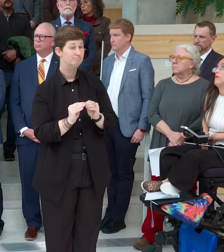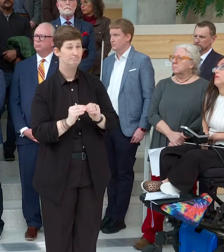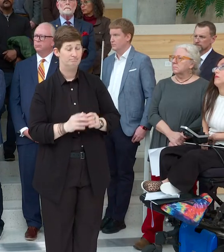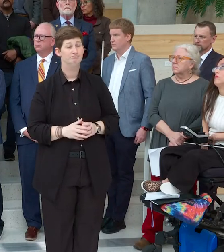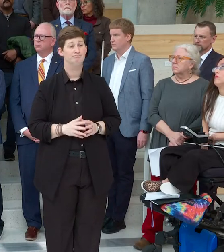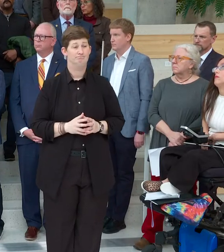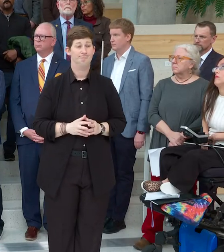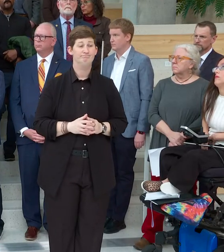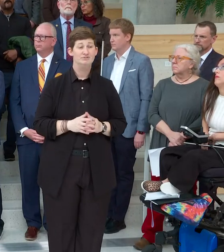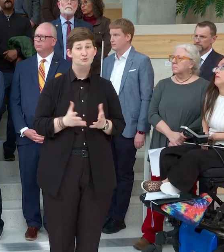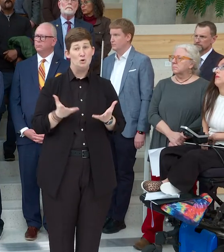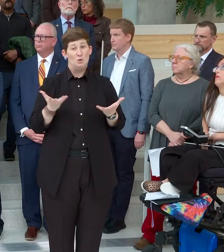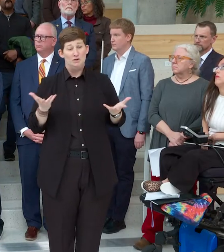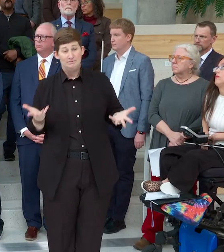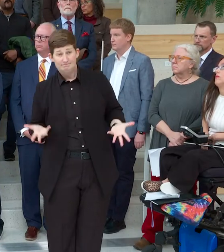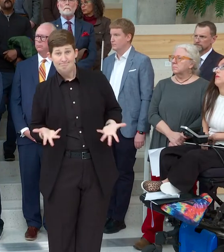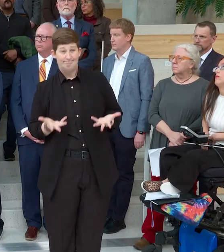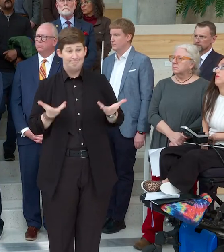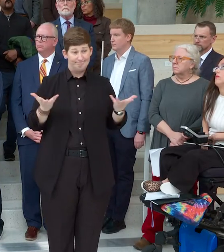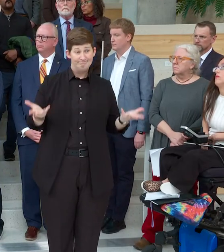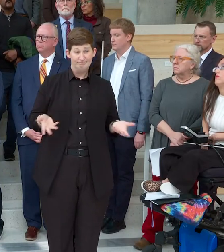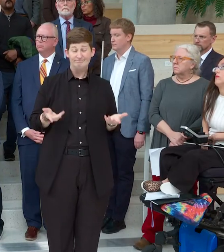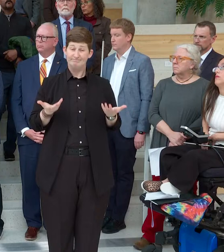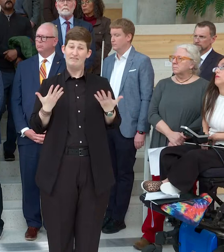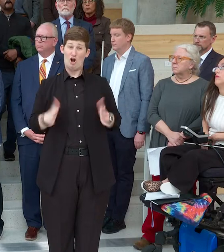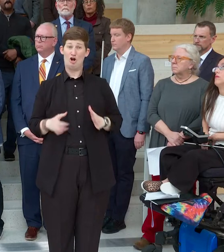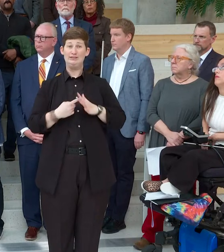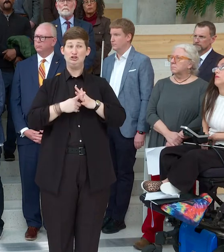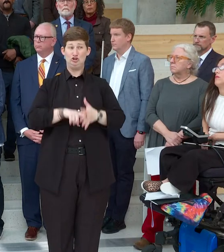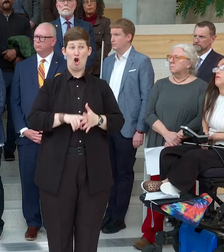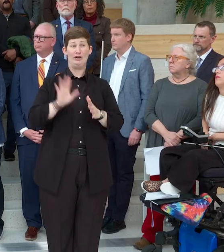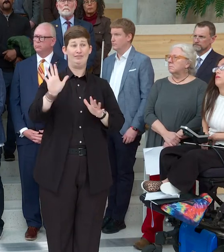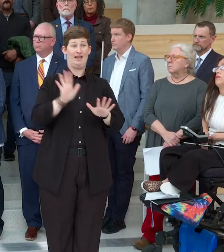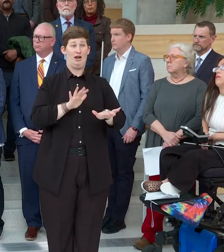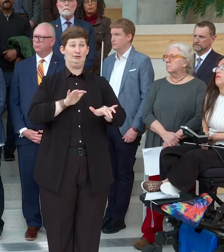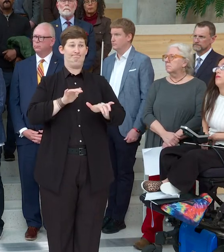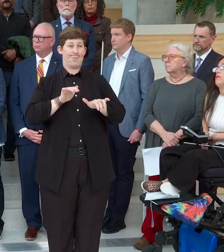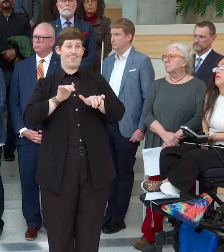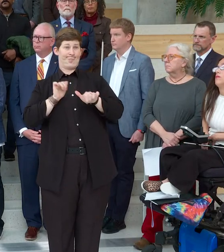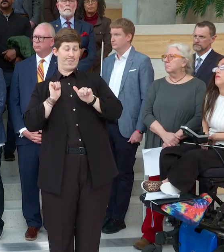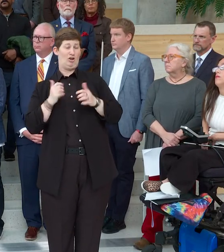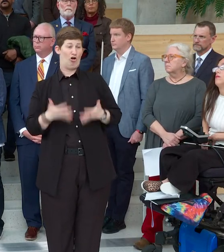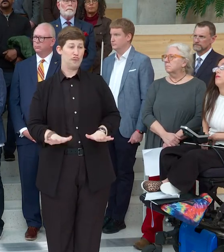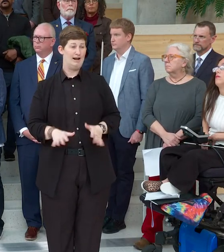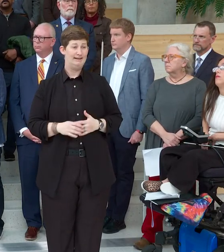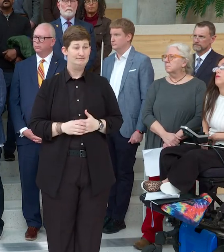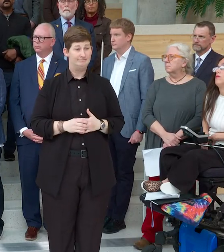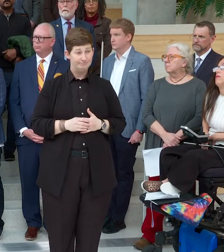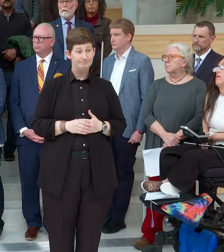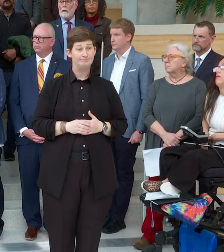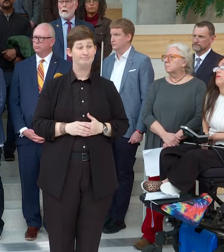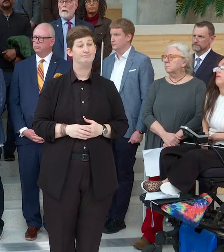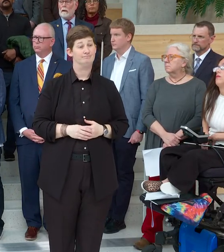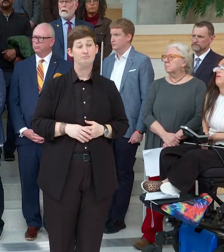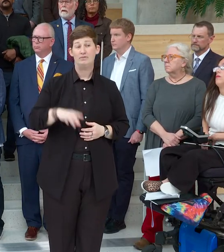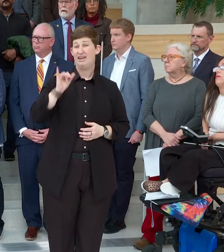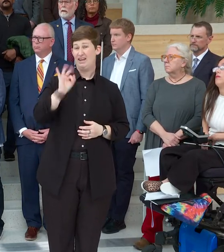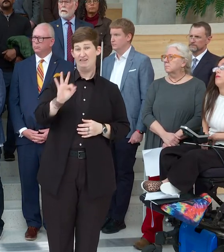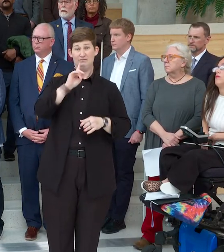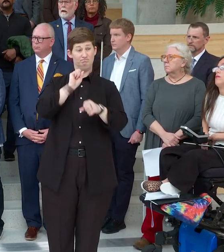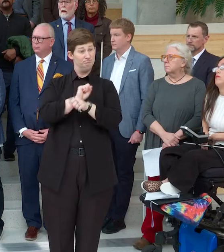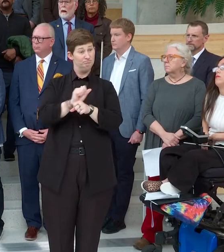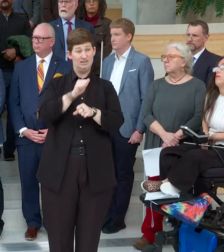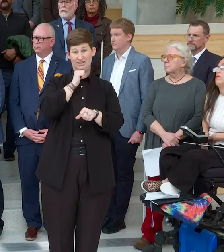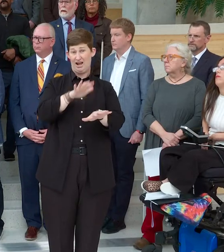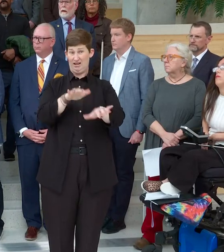other contracting services. And additionally, if they're not actually going to leave on May 1st,